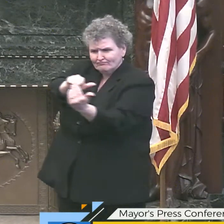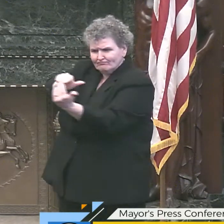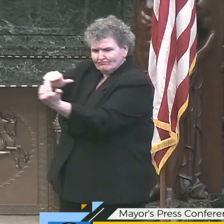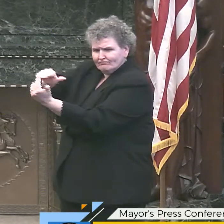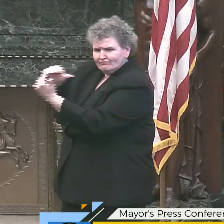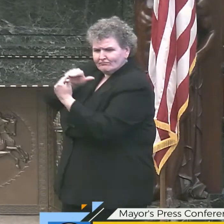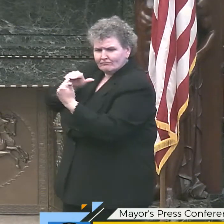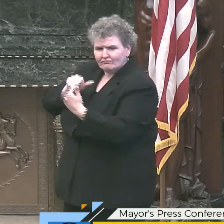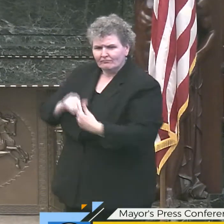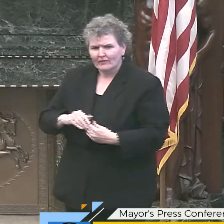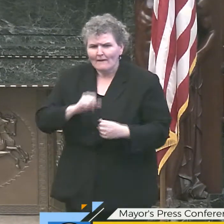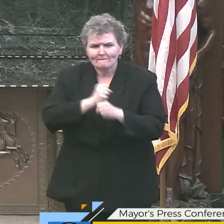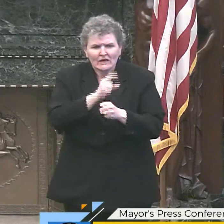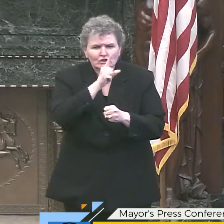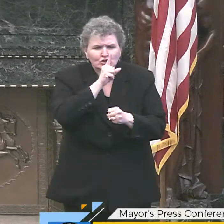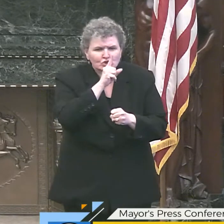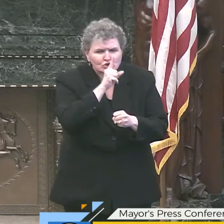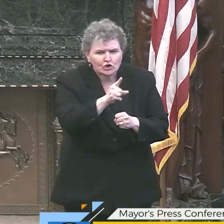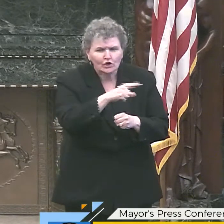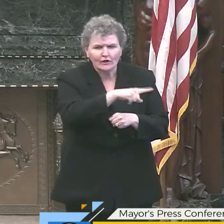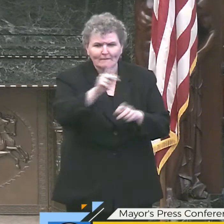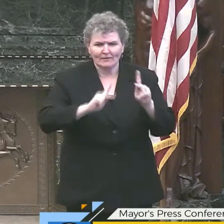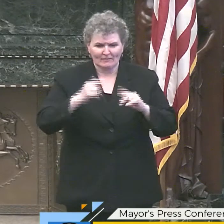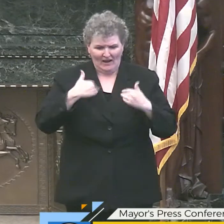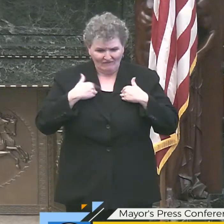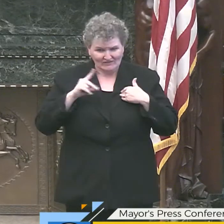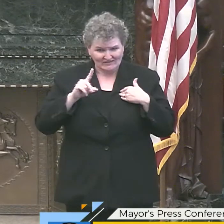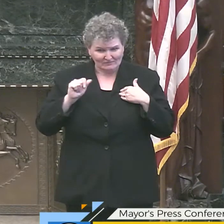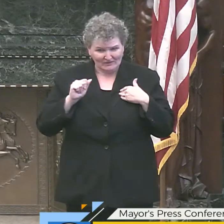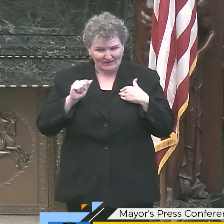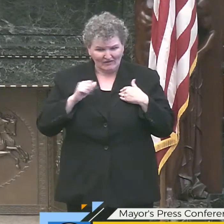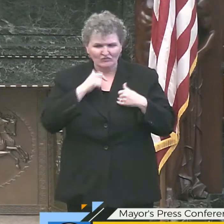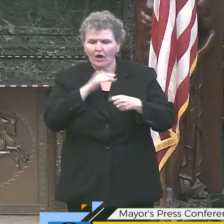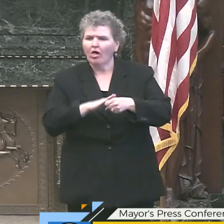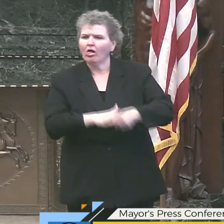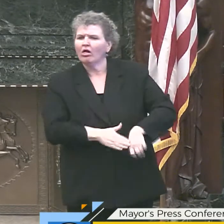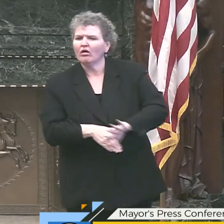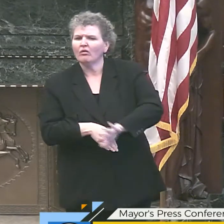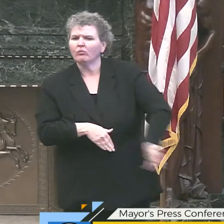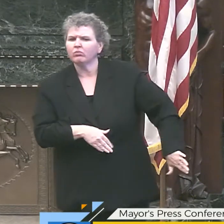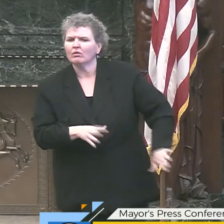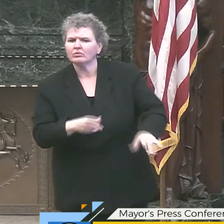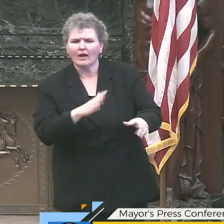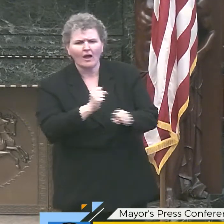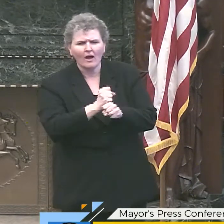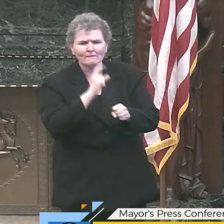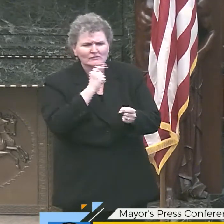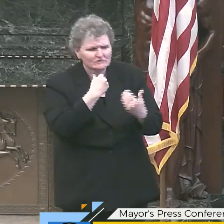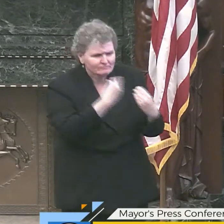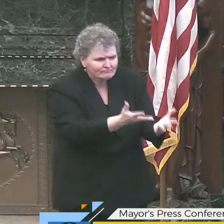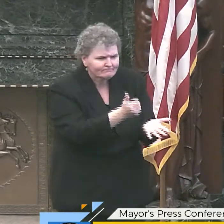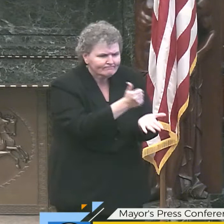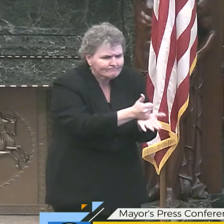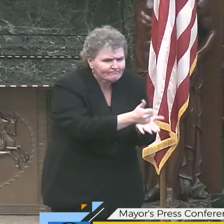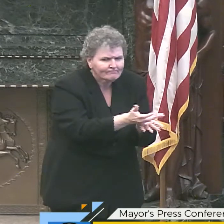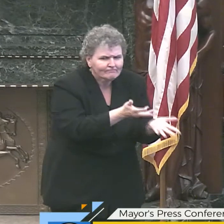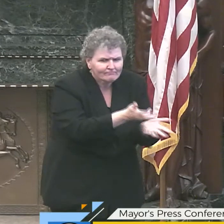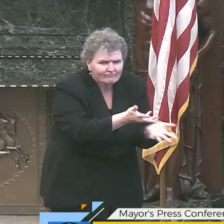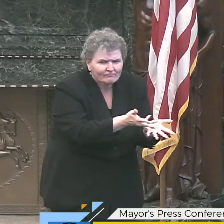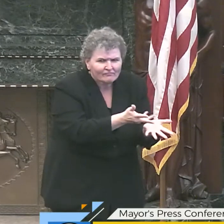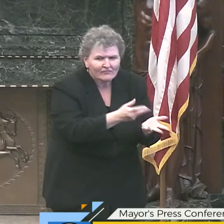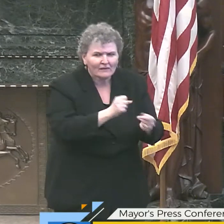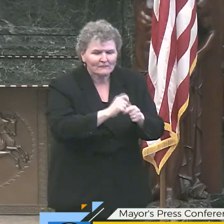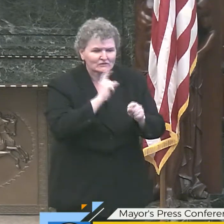ensuring that people with disabilities don't face discrimination when decisions are made about their treatment during the COVID-19 health